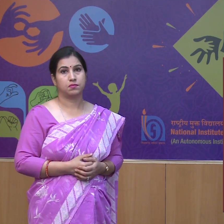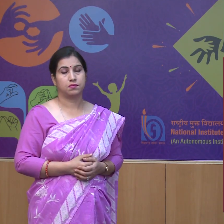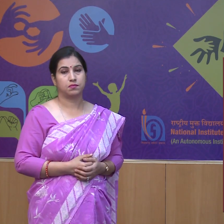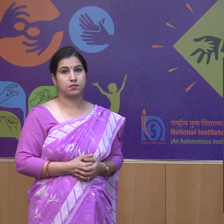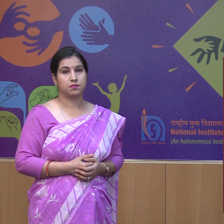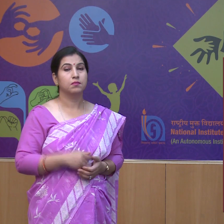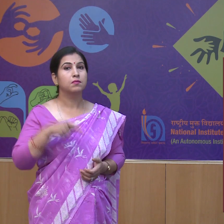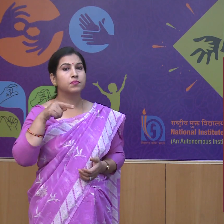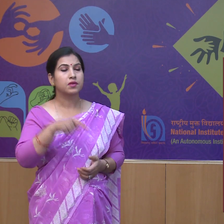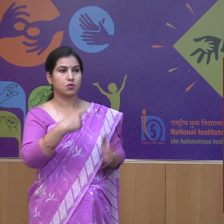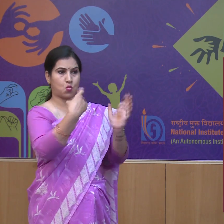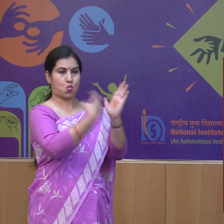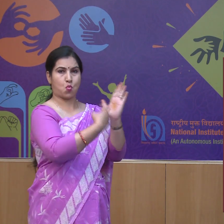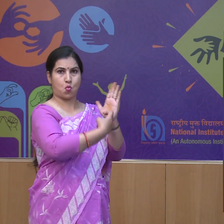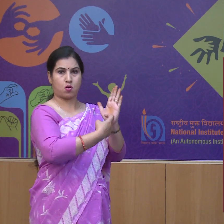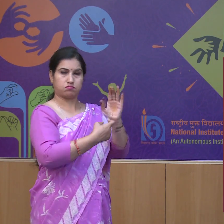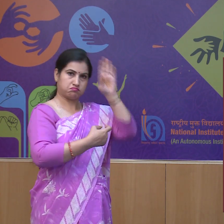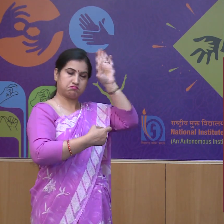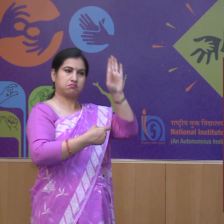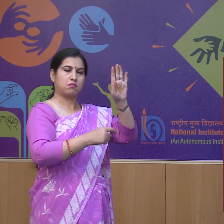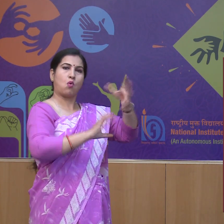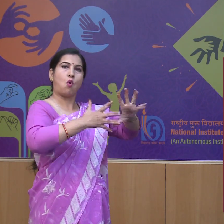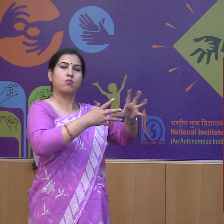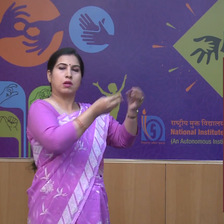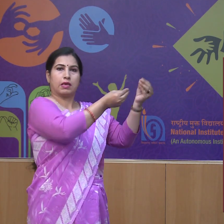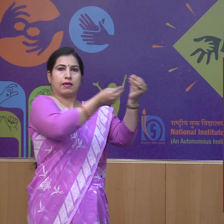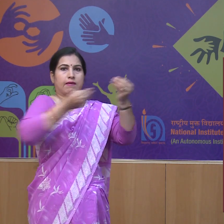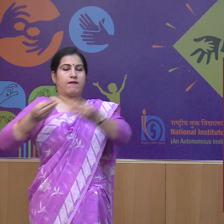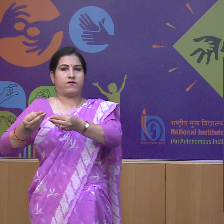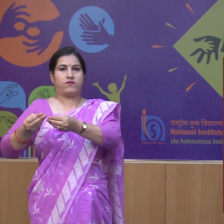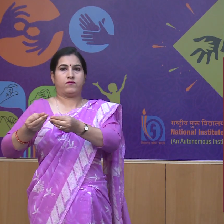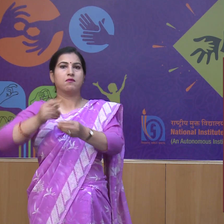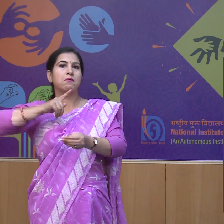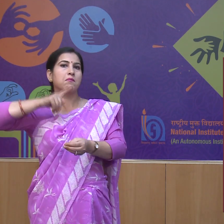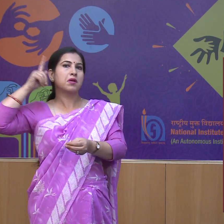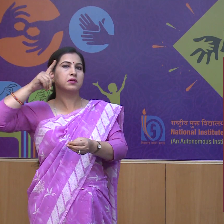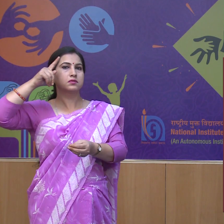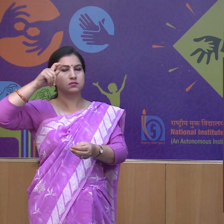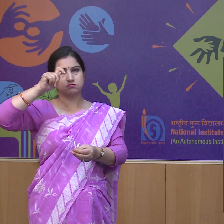the right of ruling will pass on to the British.